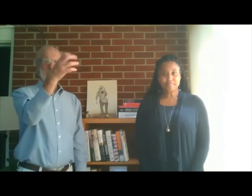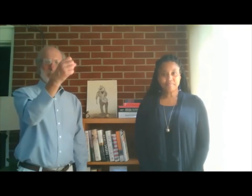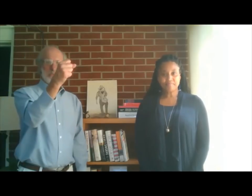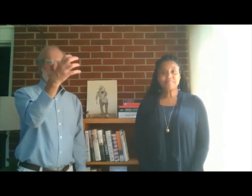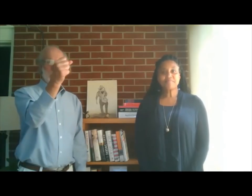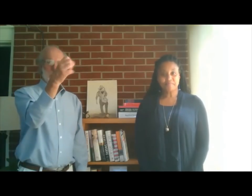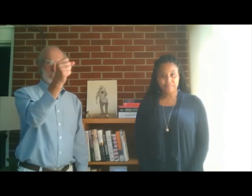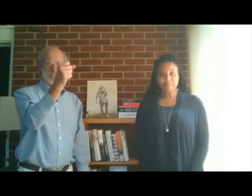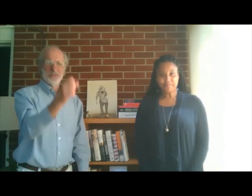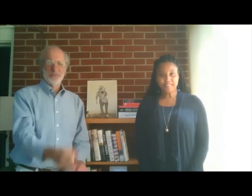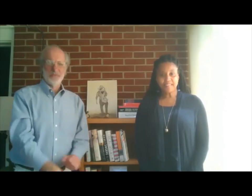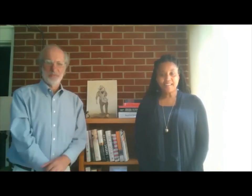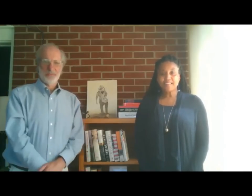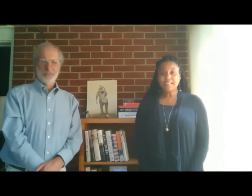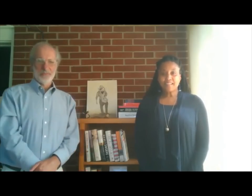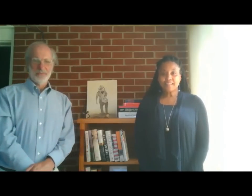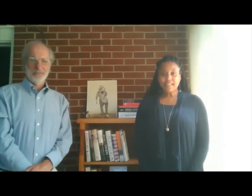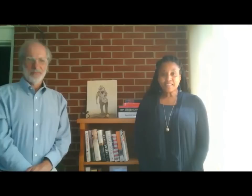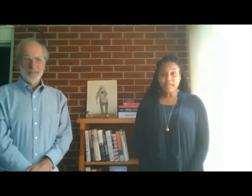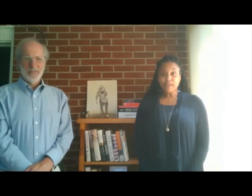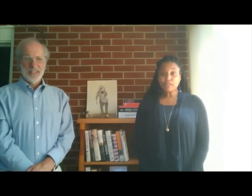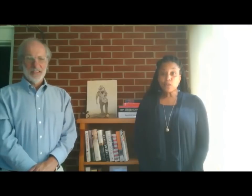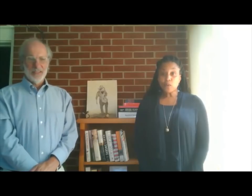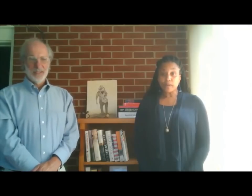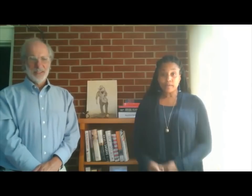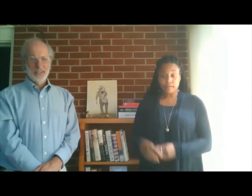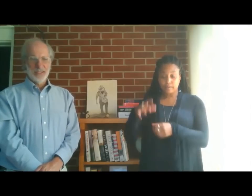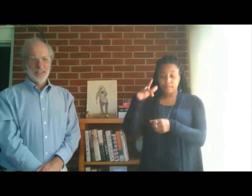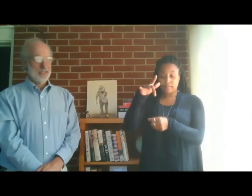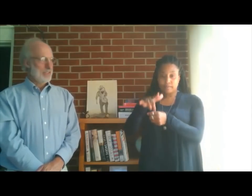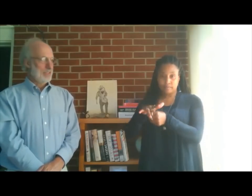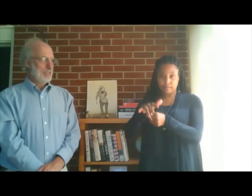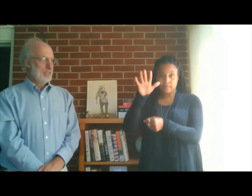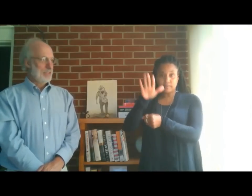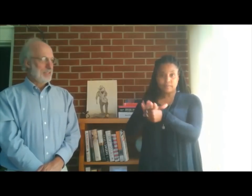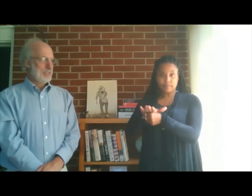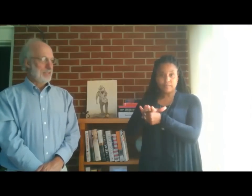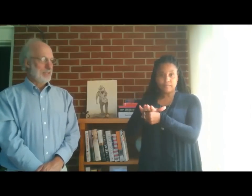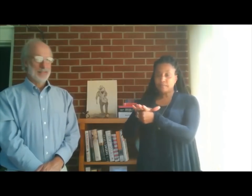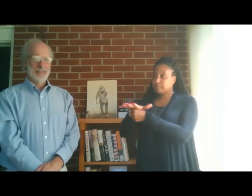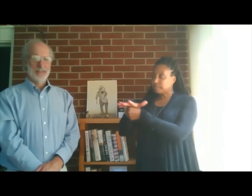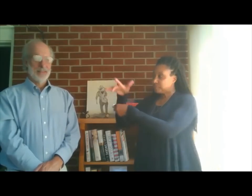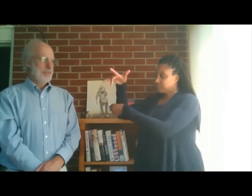That's right. Milk. Next we have soda.